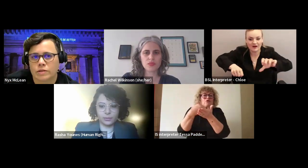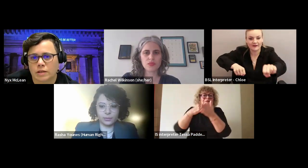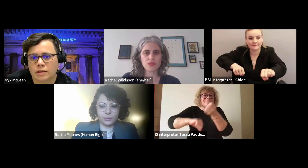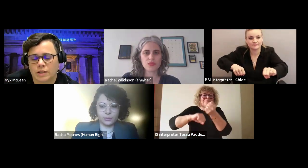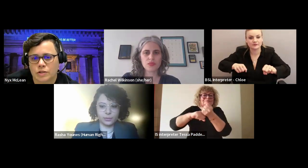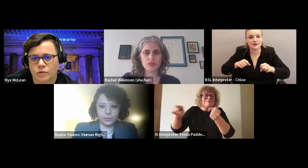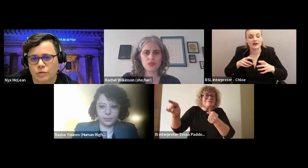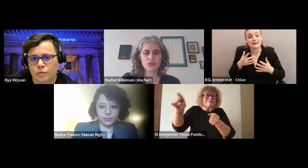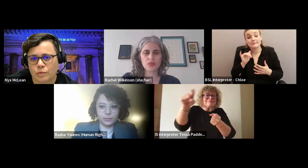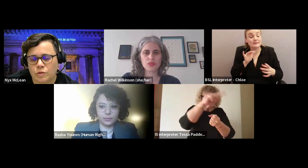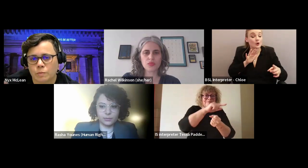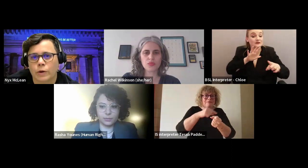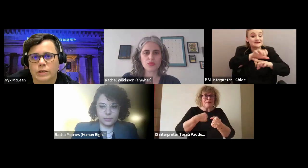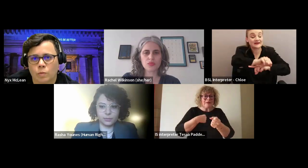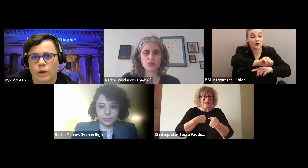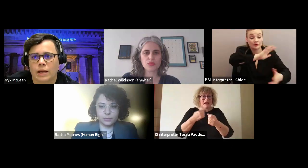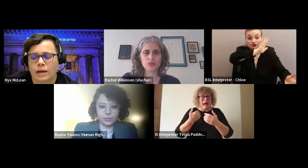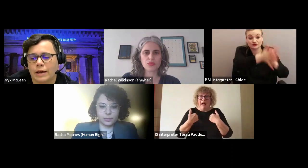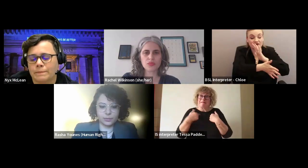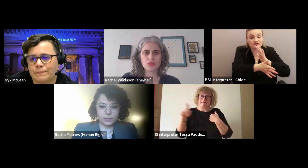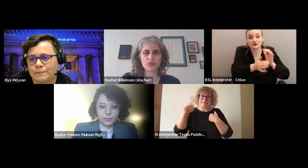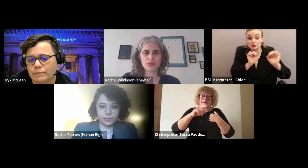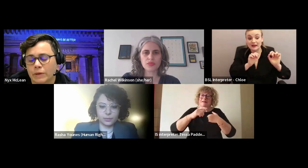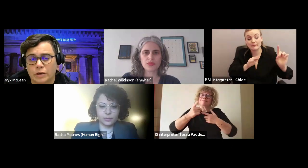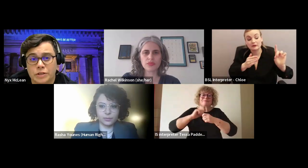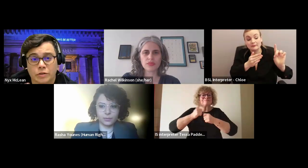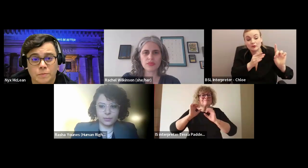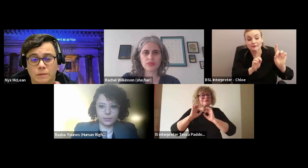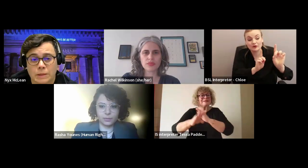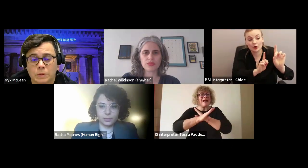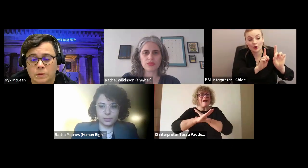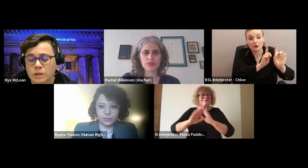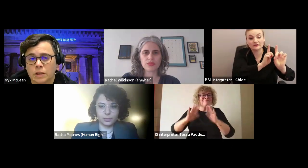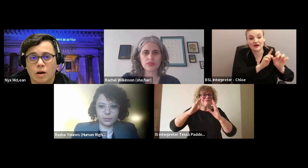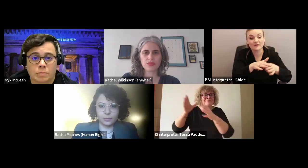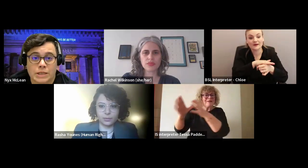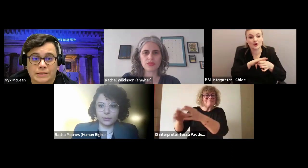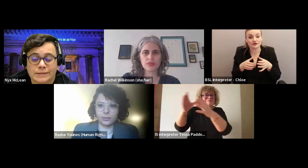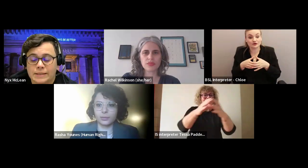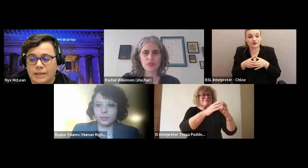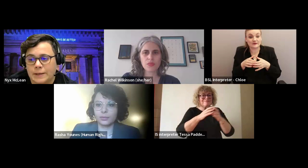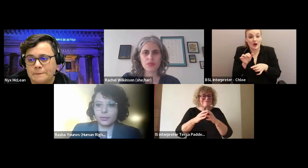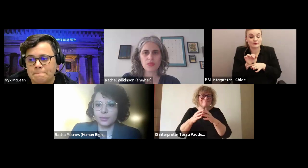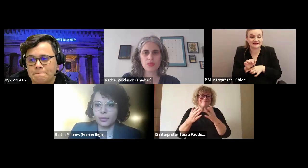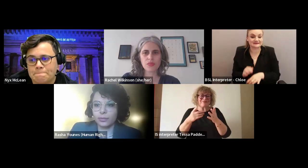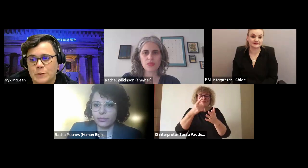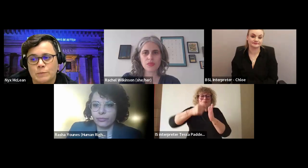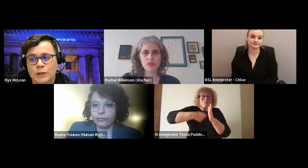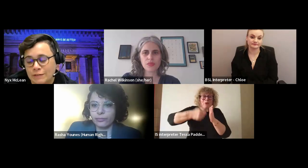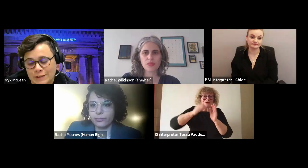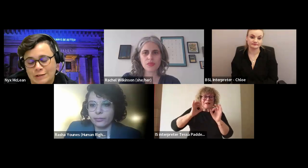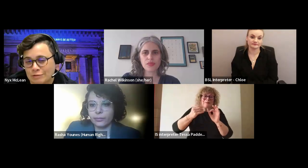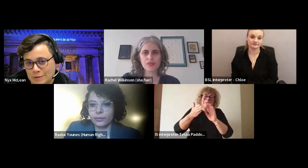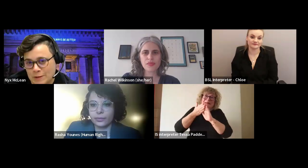us closer to a point where minority groups and people are protected. So